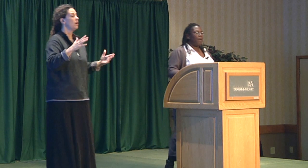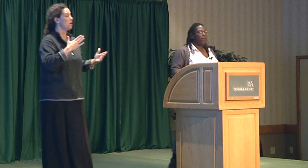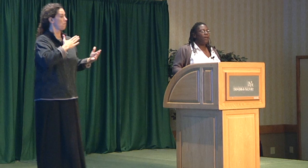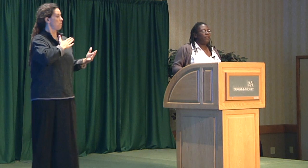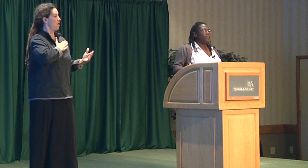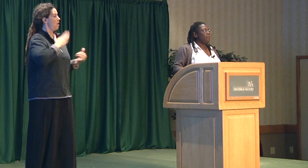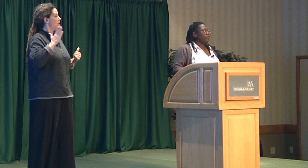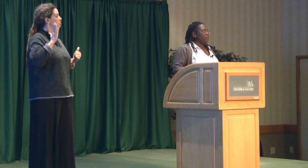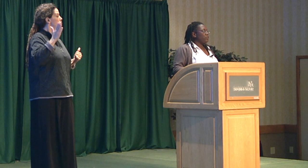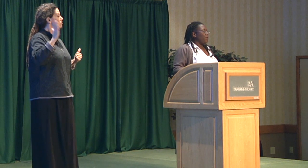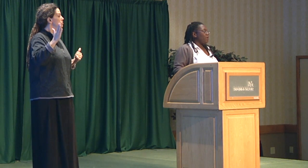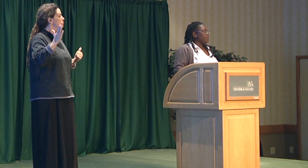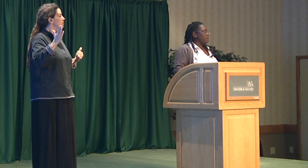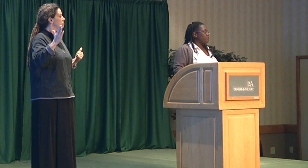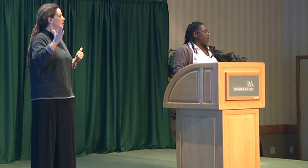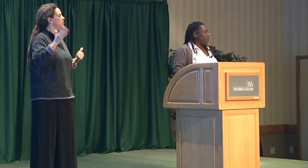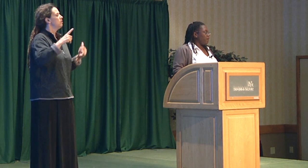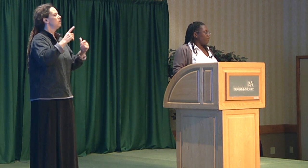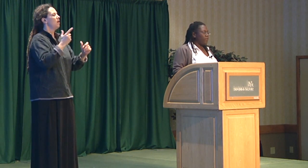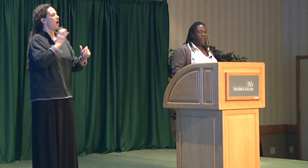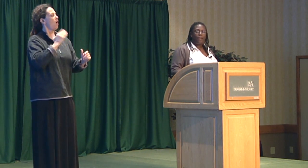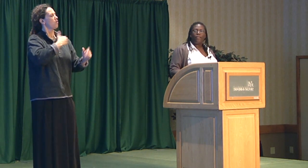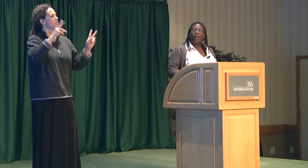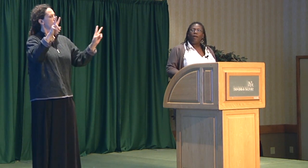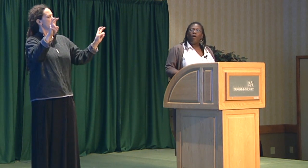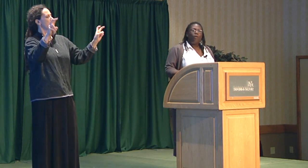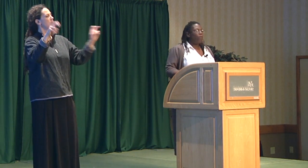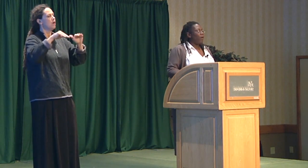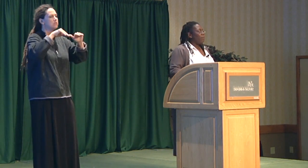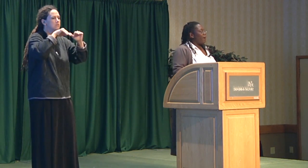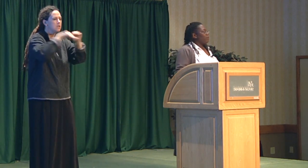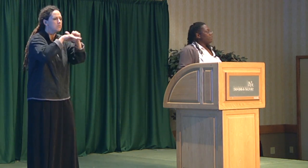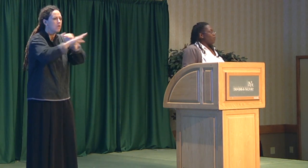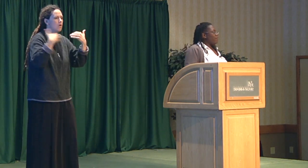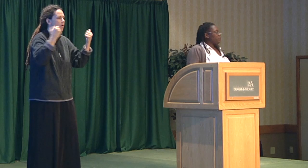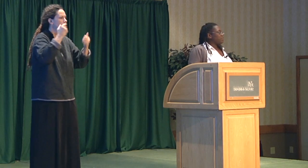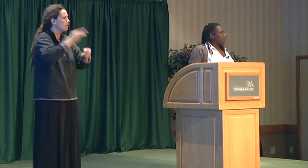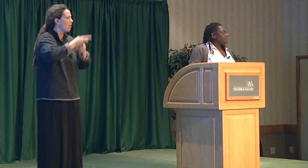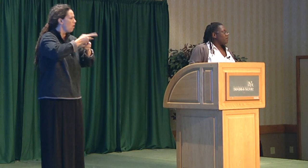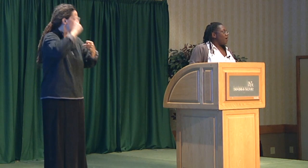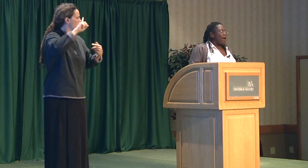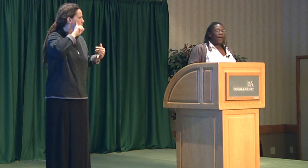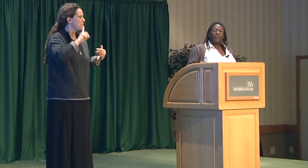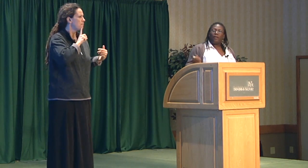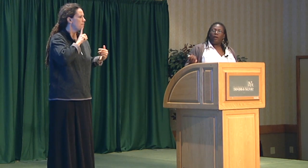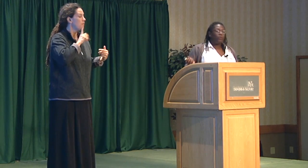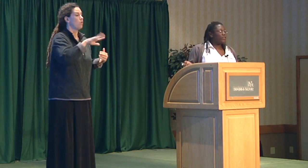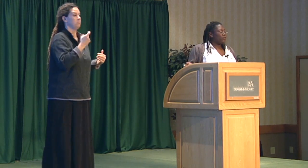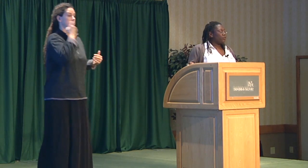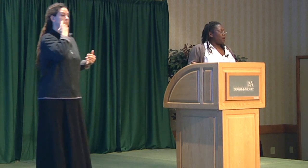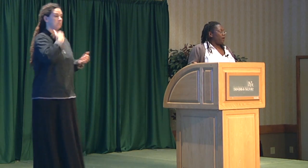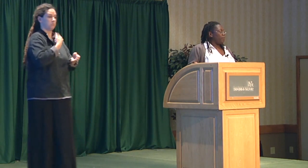presentation about? The theme this year is creating accessible health care for the deaf. Well, in my recent graduate studies, I did